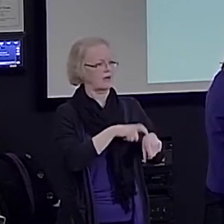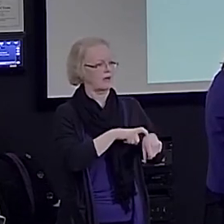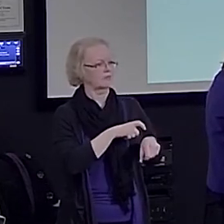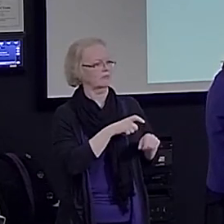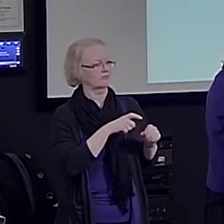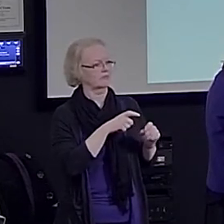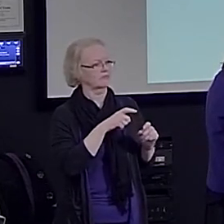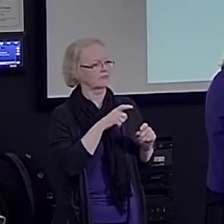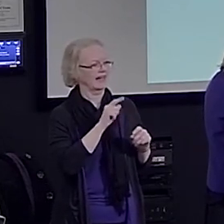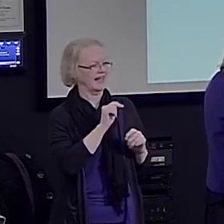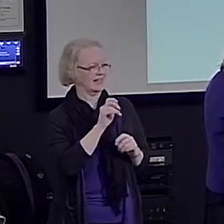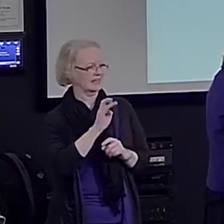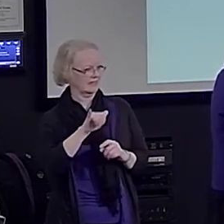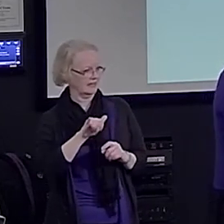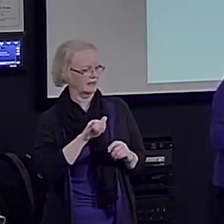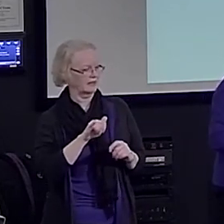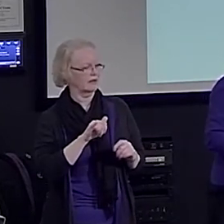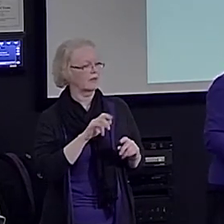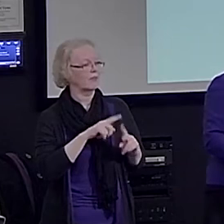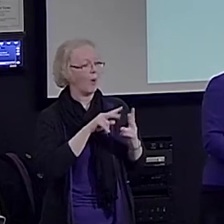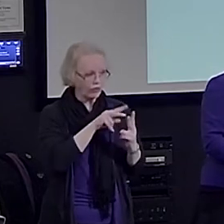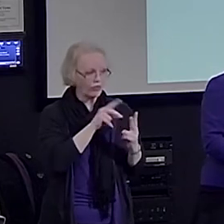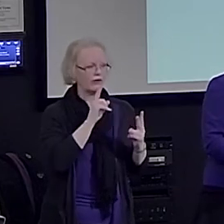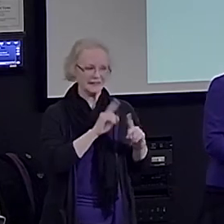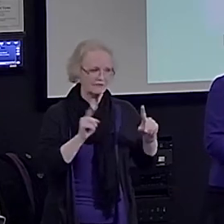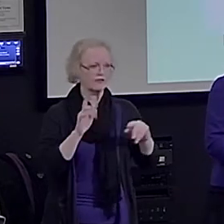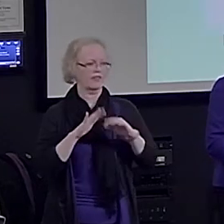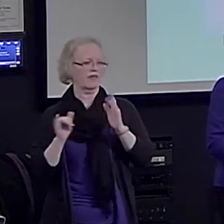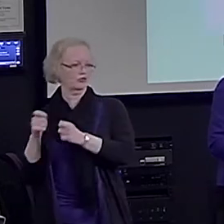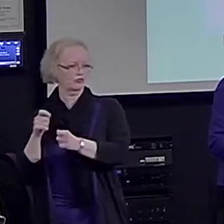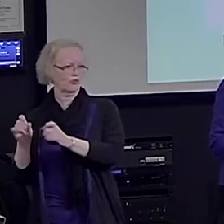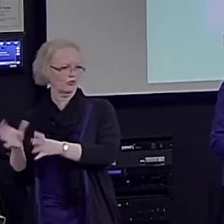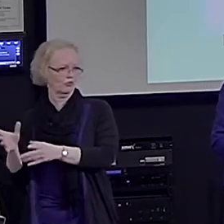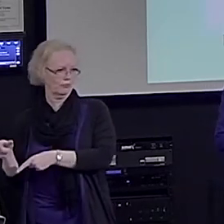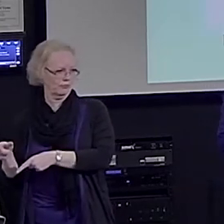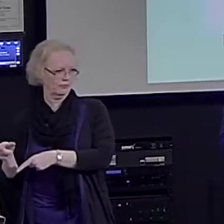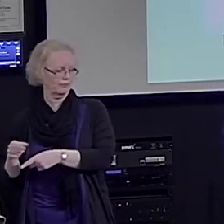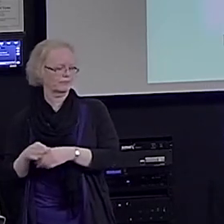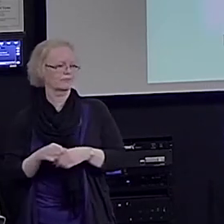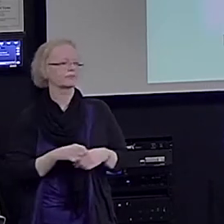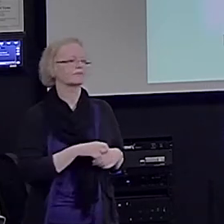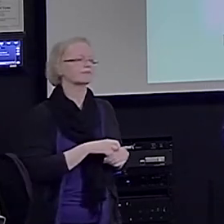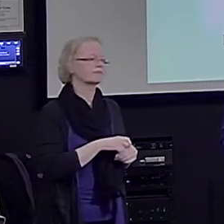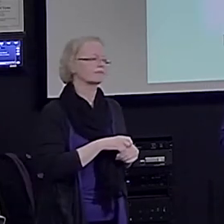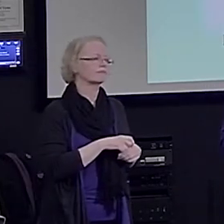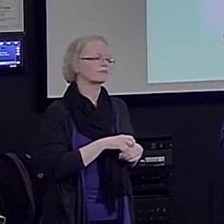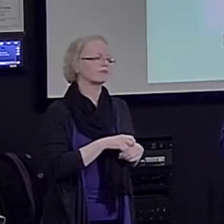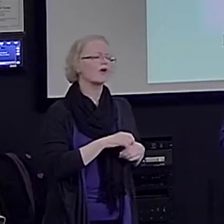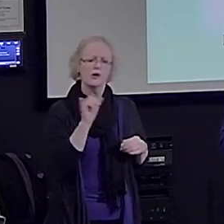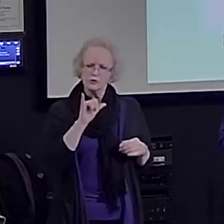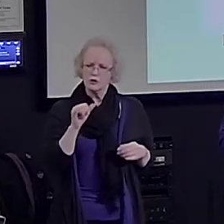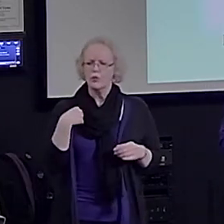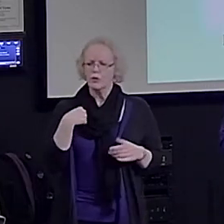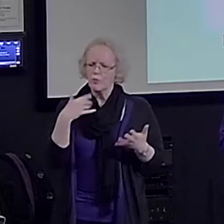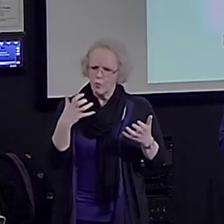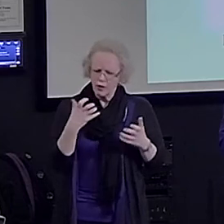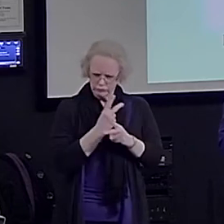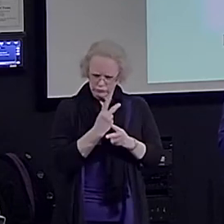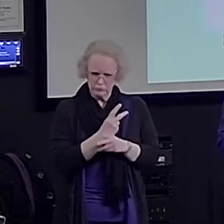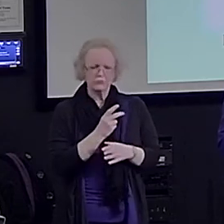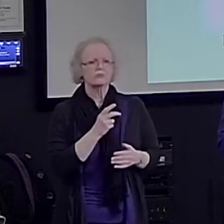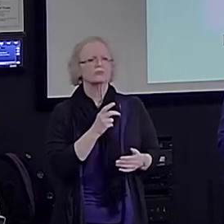different from the naive controls we also wanted to ascertain